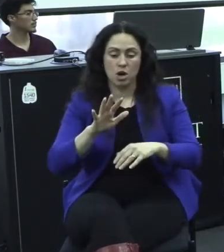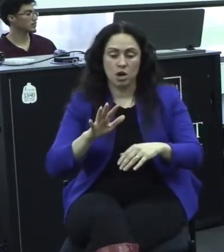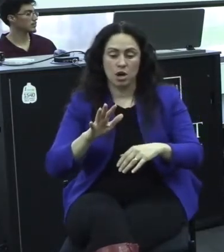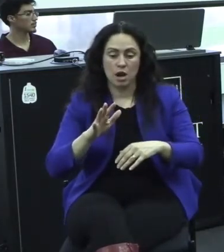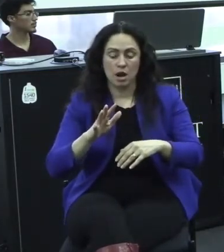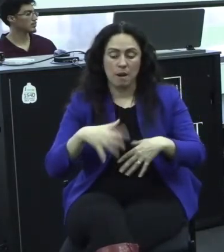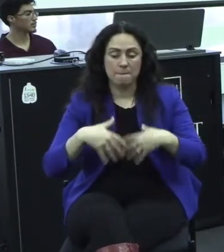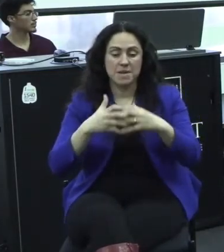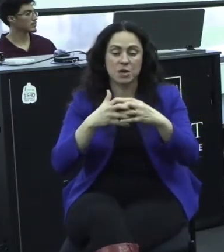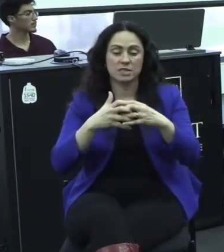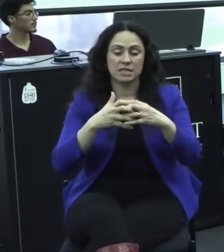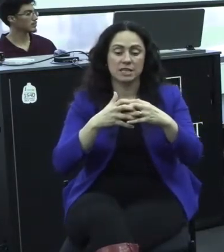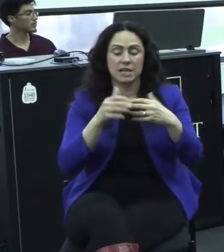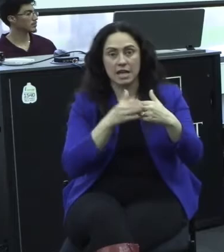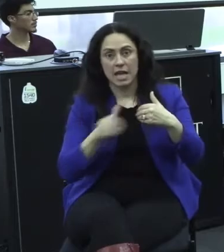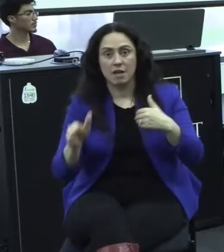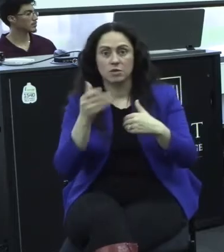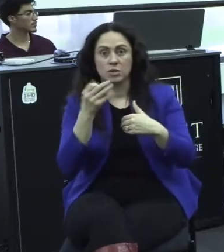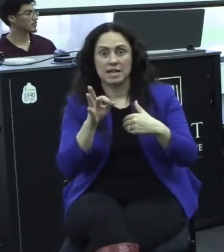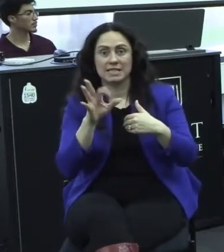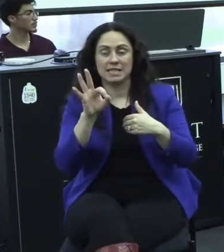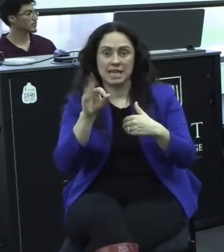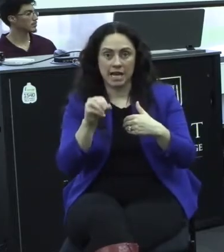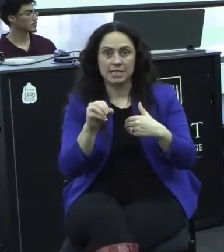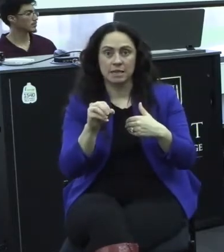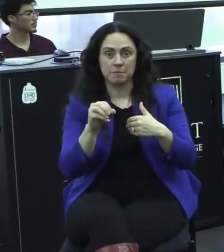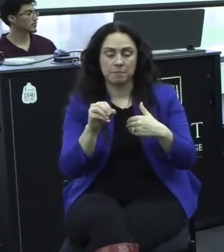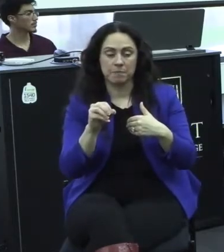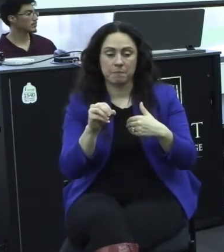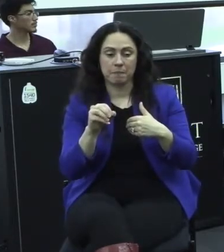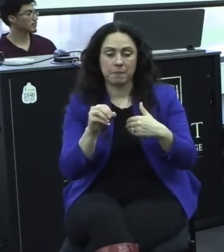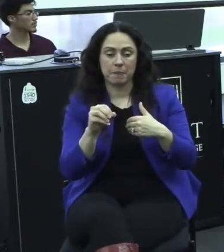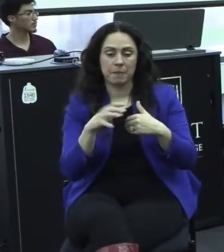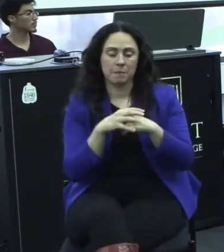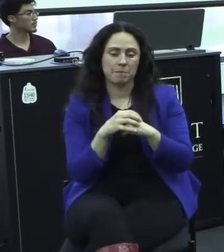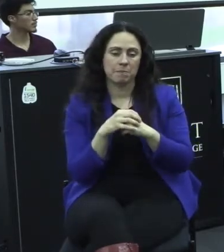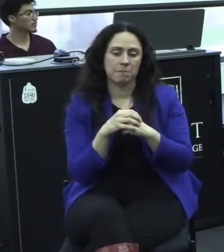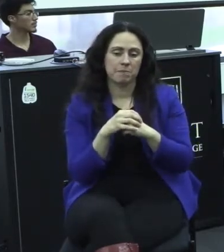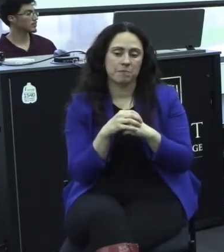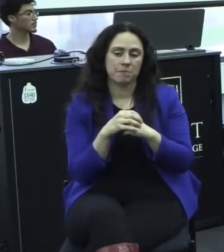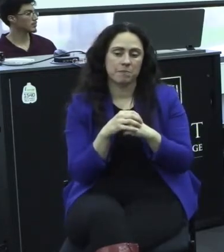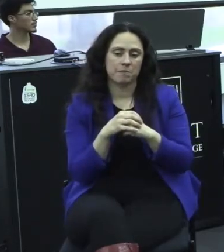after 1990. So I'm